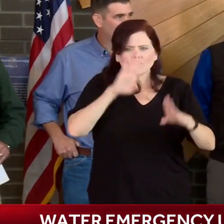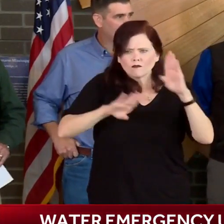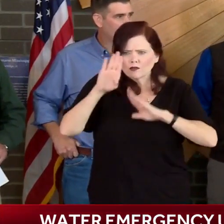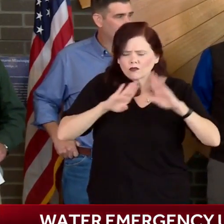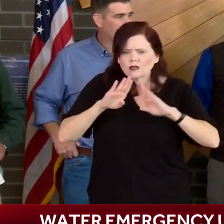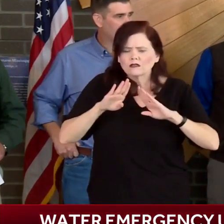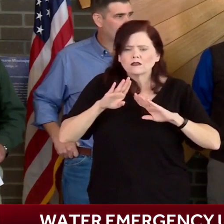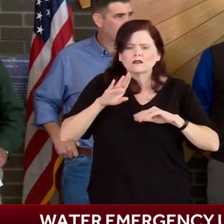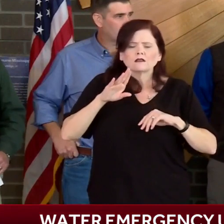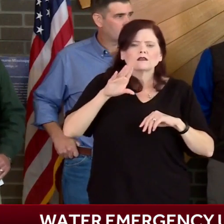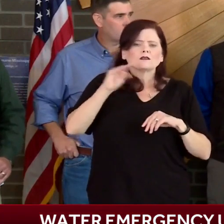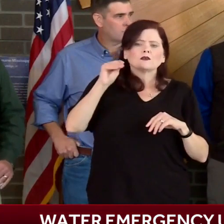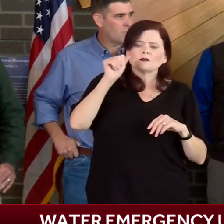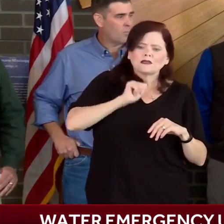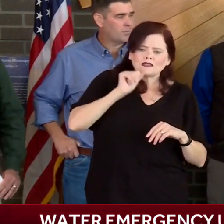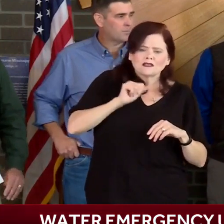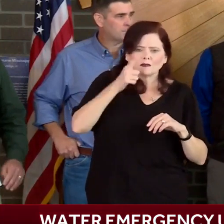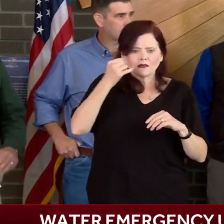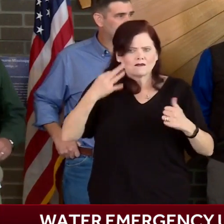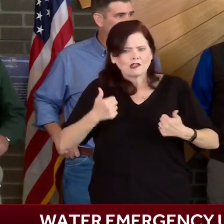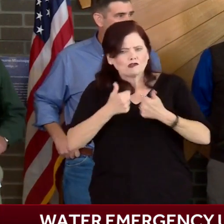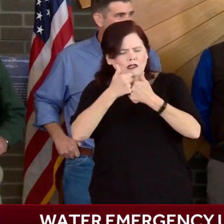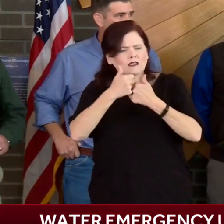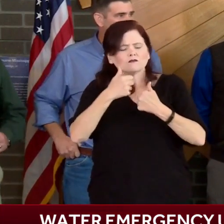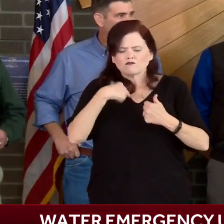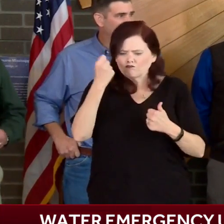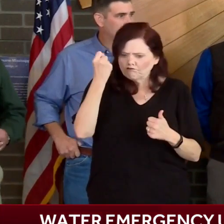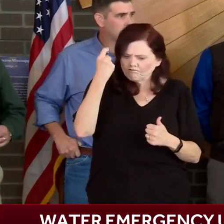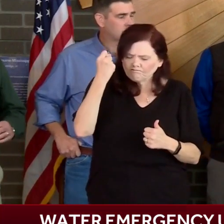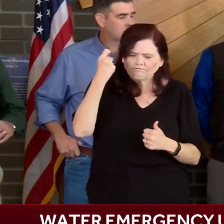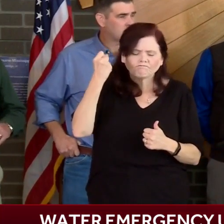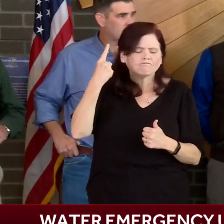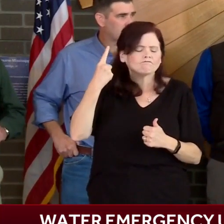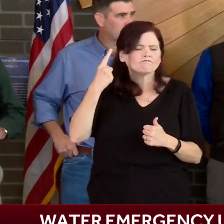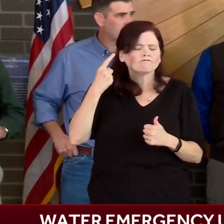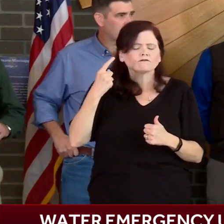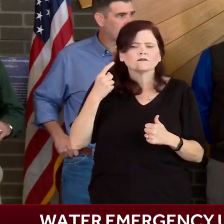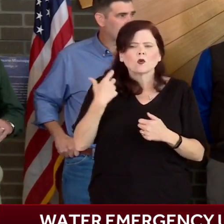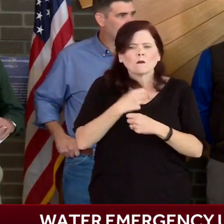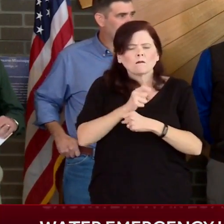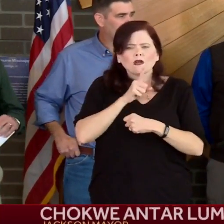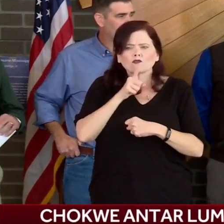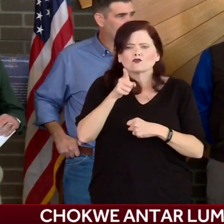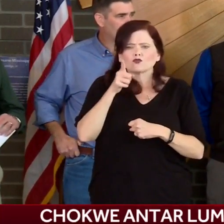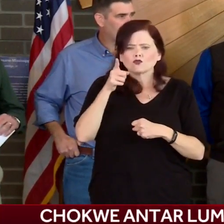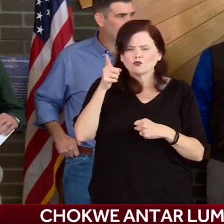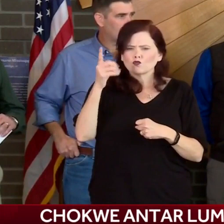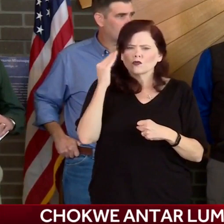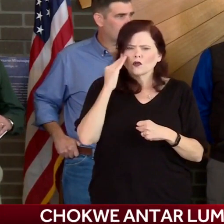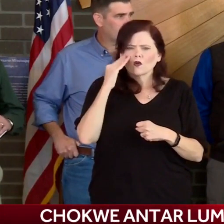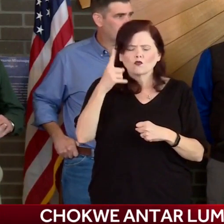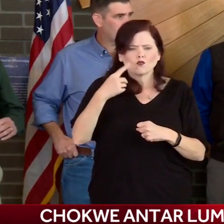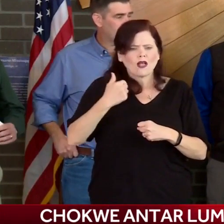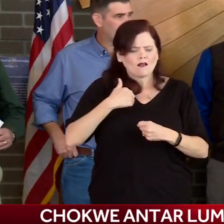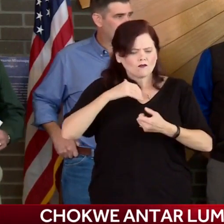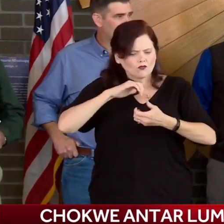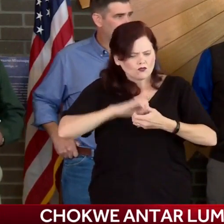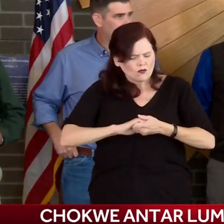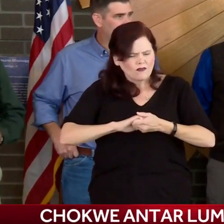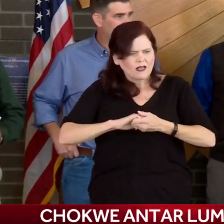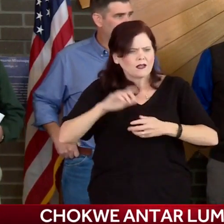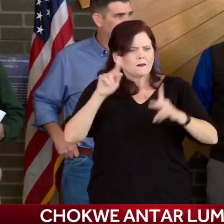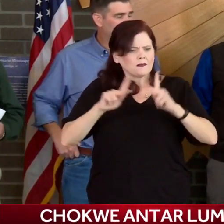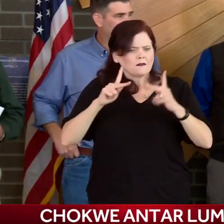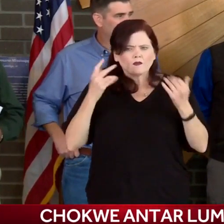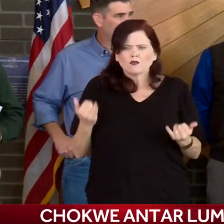impatience with this challenge, and all of that is warranted. I just want to assure you that you have a unified front at this hour,